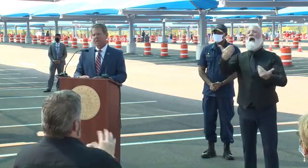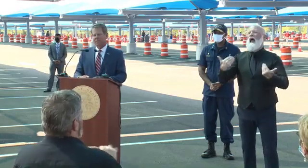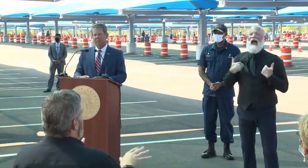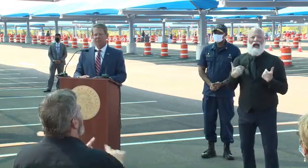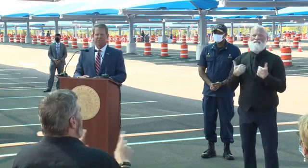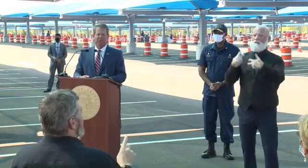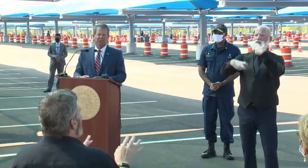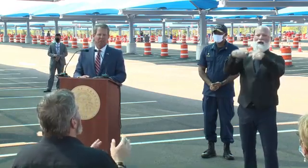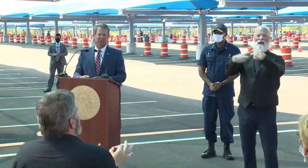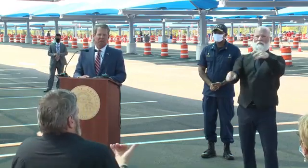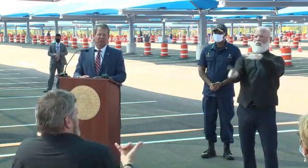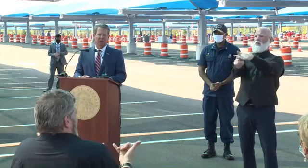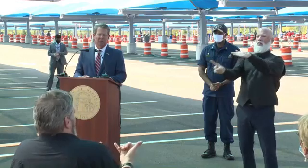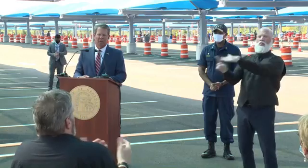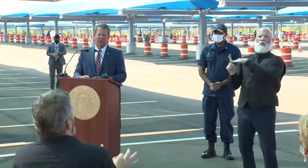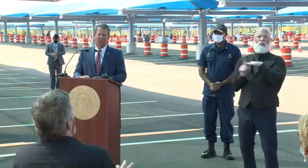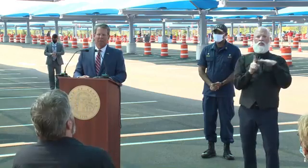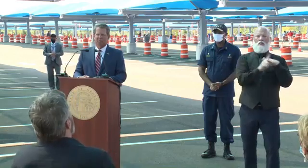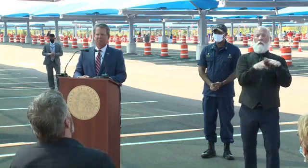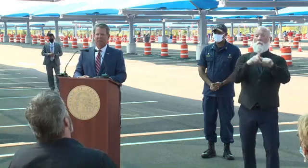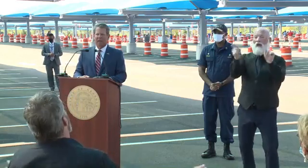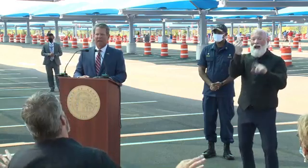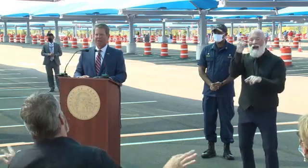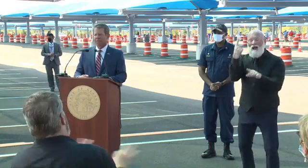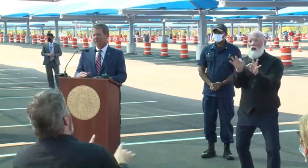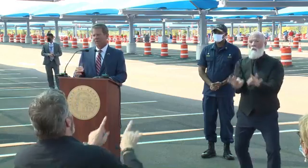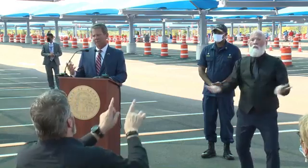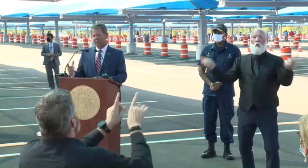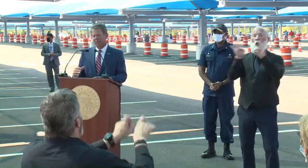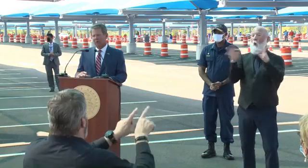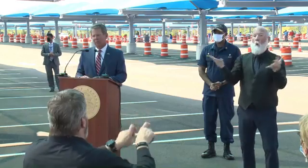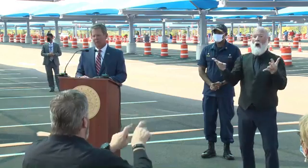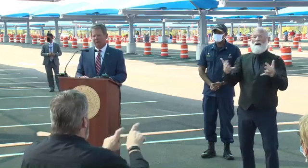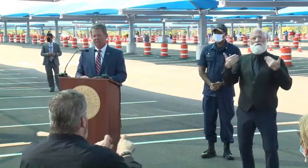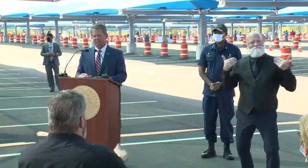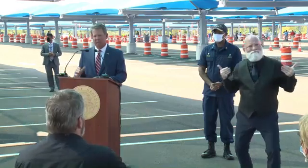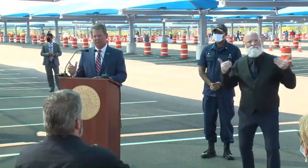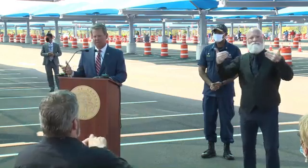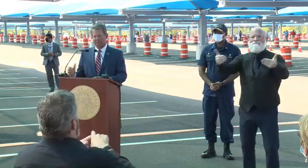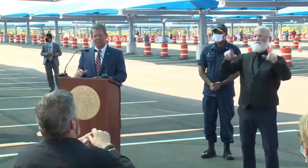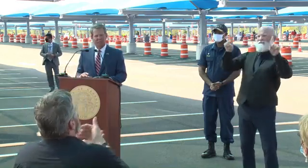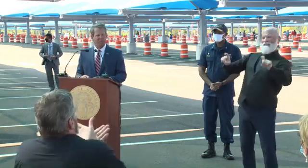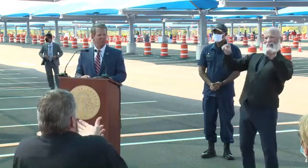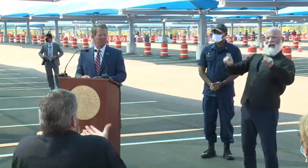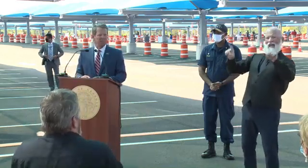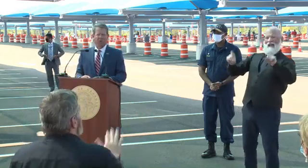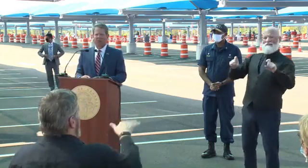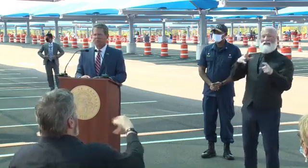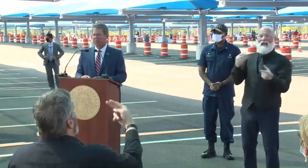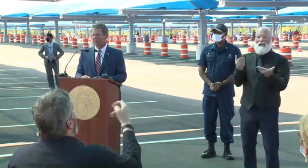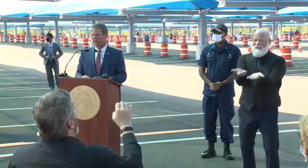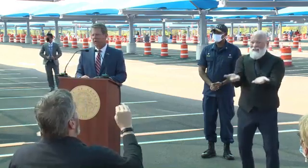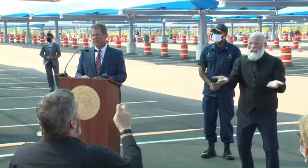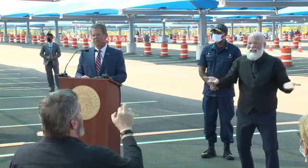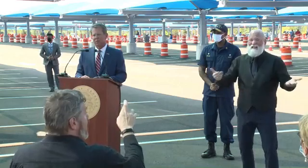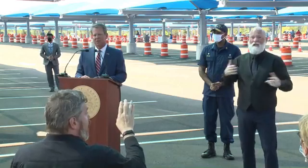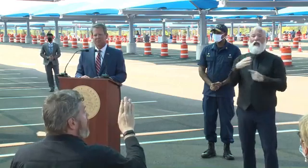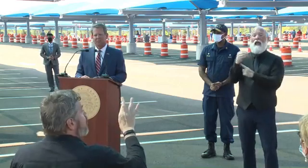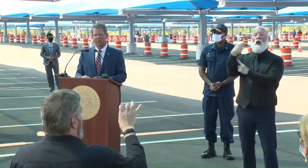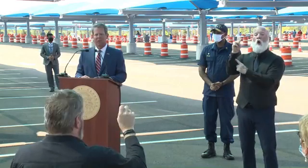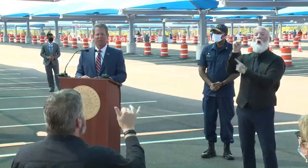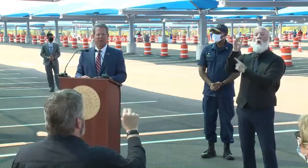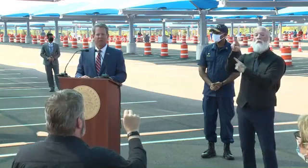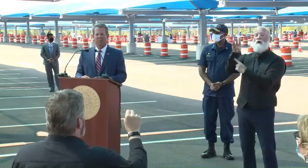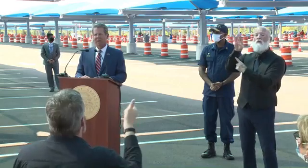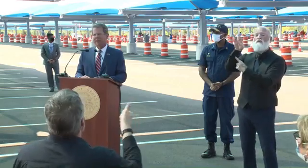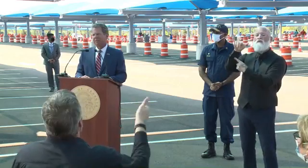continue to test, we continue to give the supplies. You know, Homer Bryson, I should have mentioned him as well. Homer's here to answer